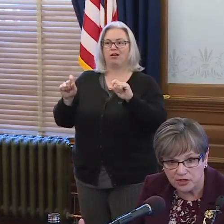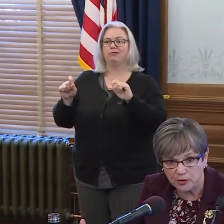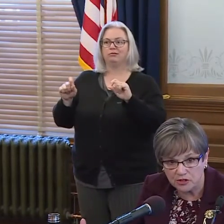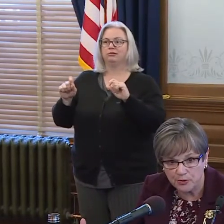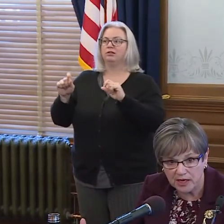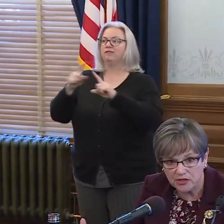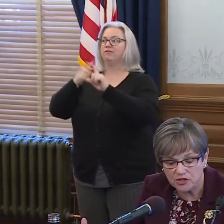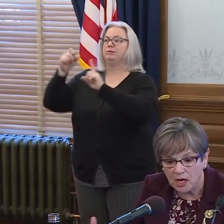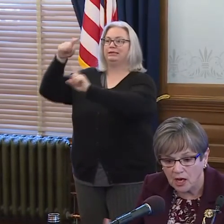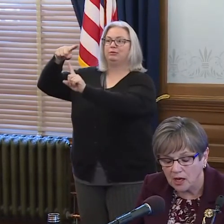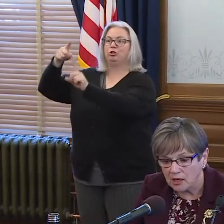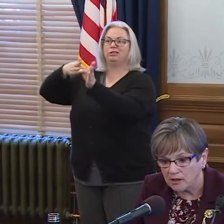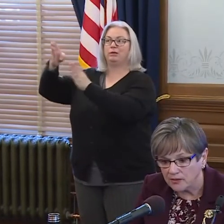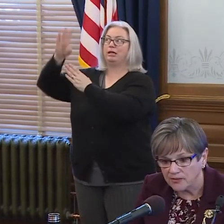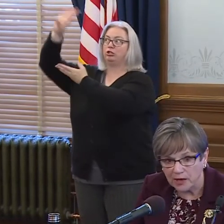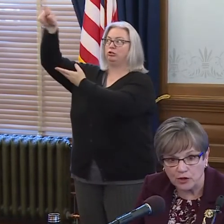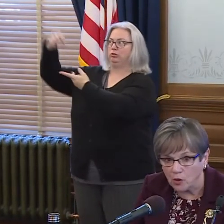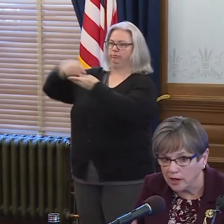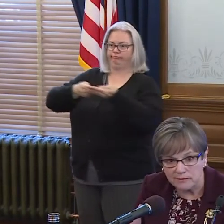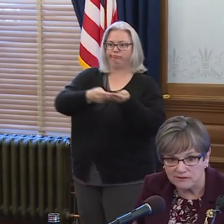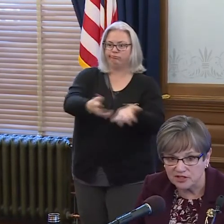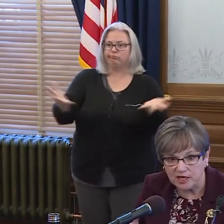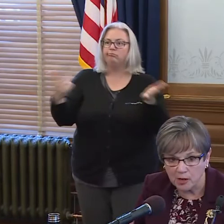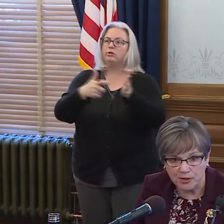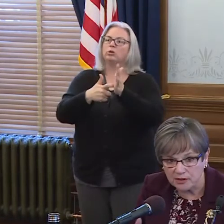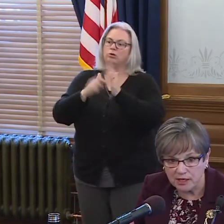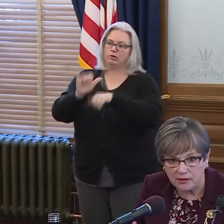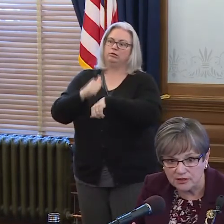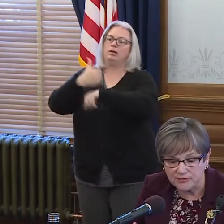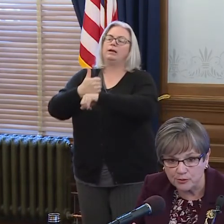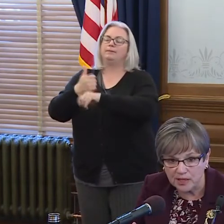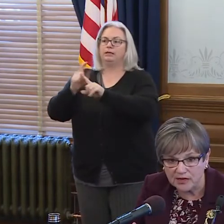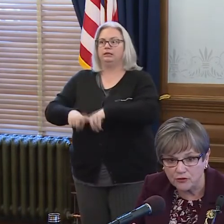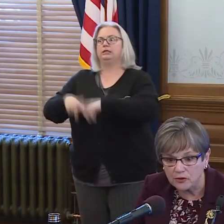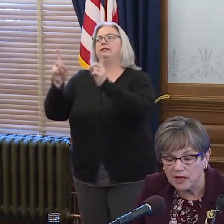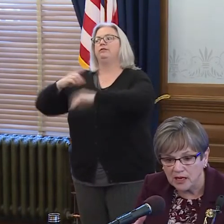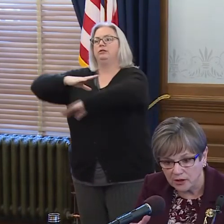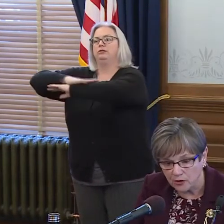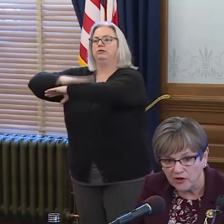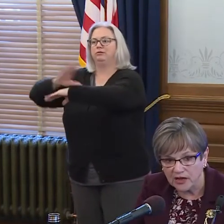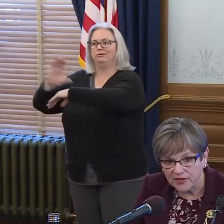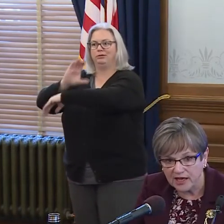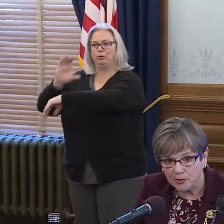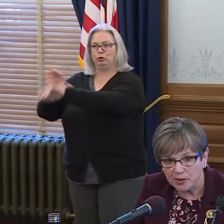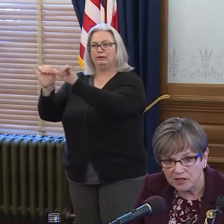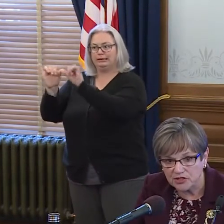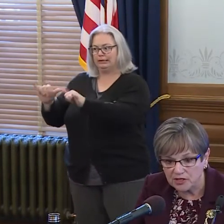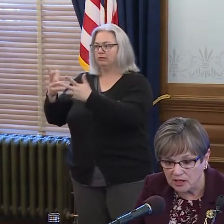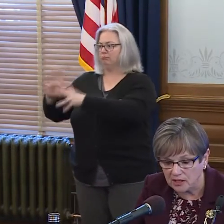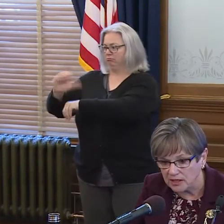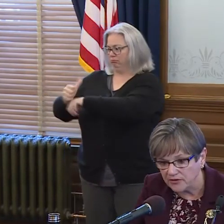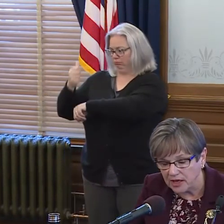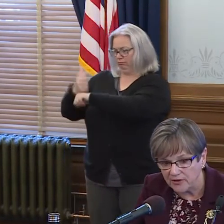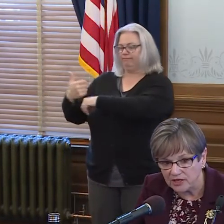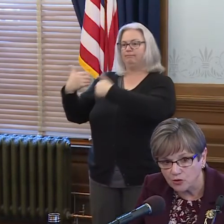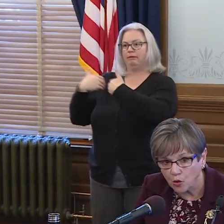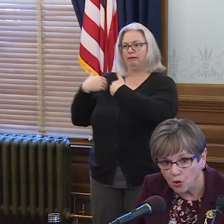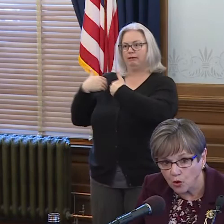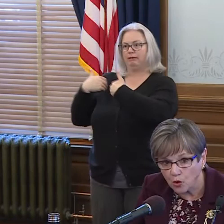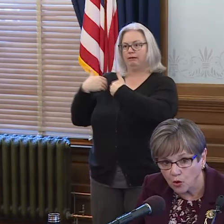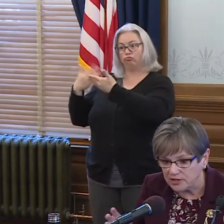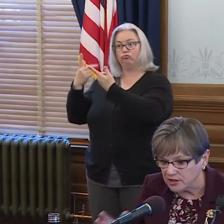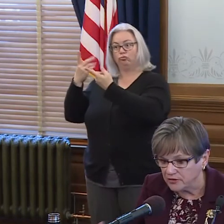through the stimulus package, that required setting up an entirely different platform. I think we've got that in place, and